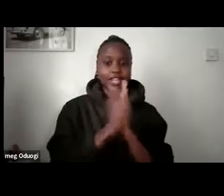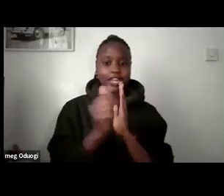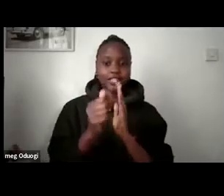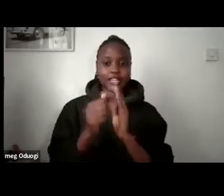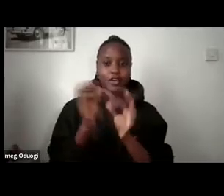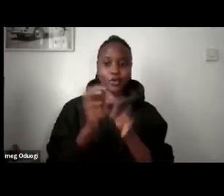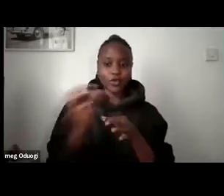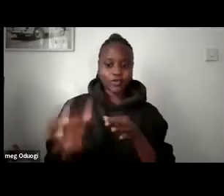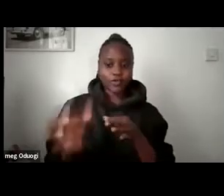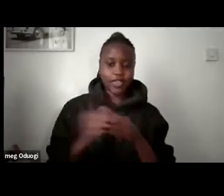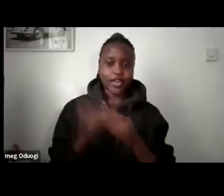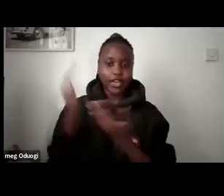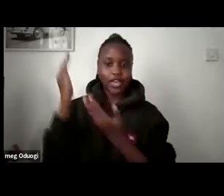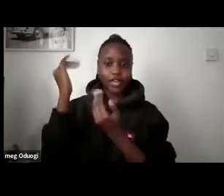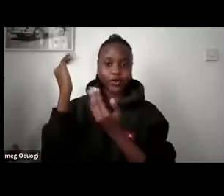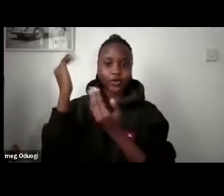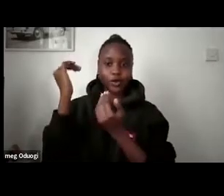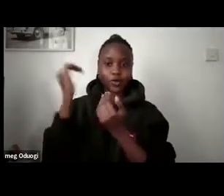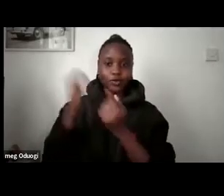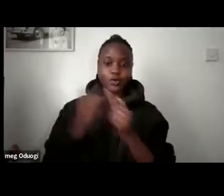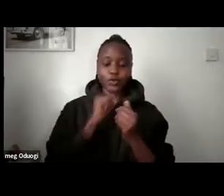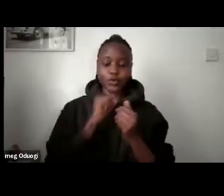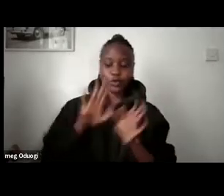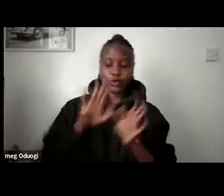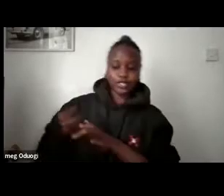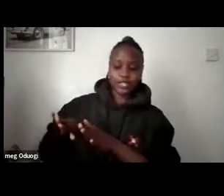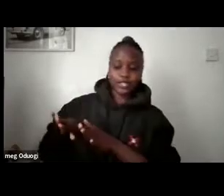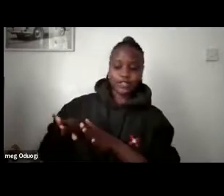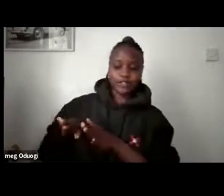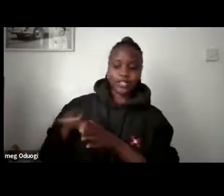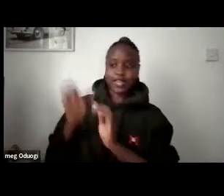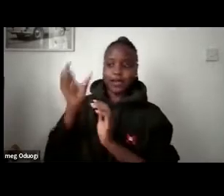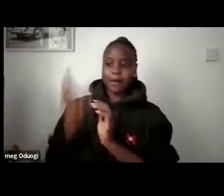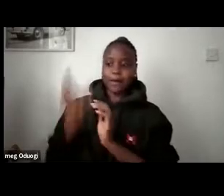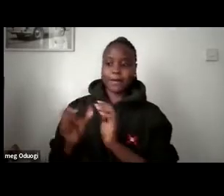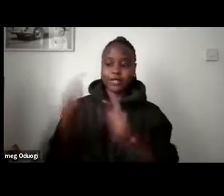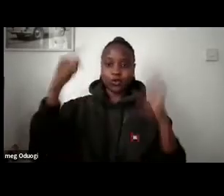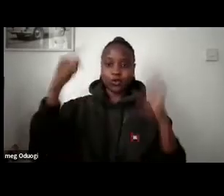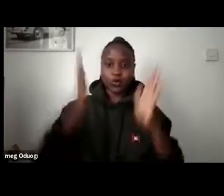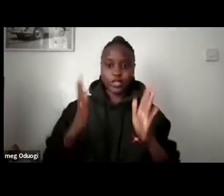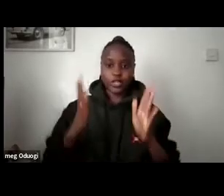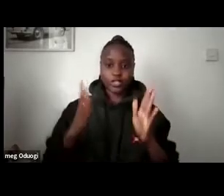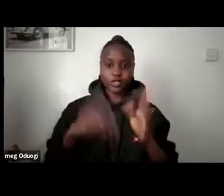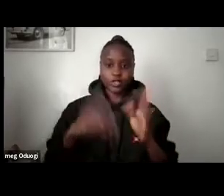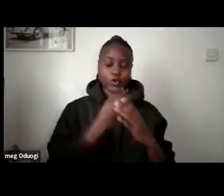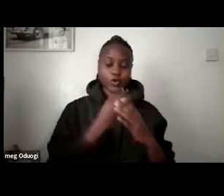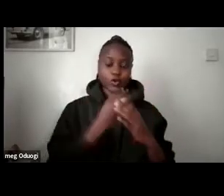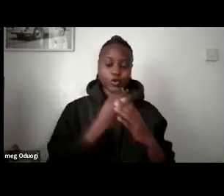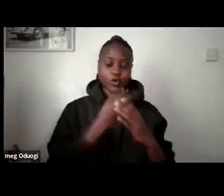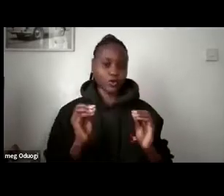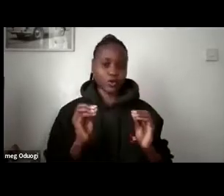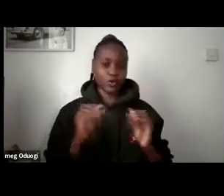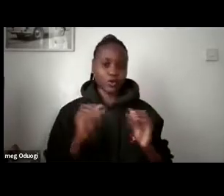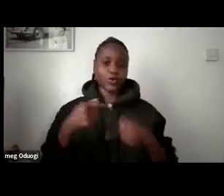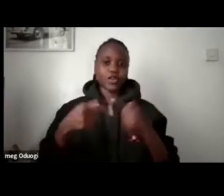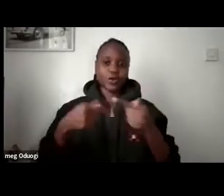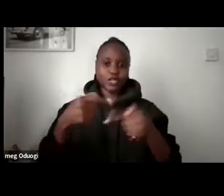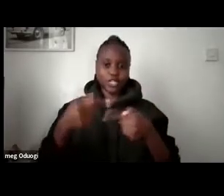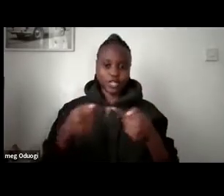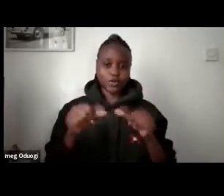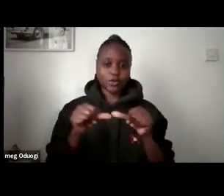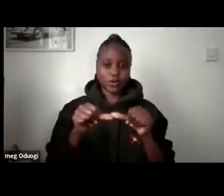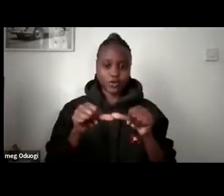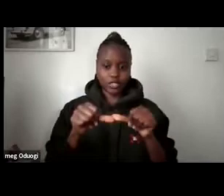that we do not leave it at whoever wins or whoever loses, we don't leave it at there, that we can